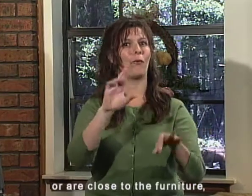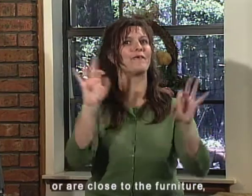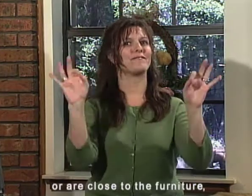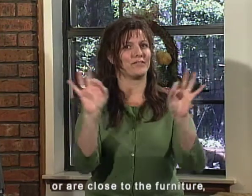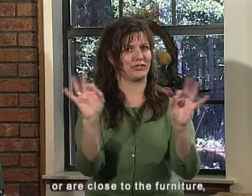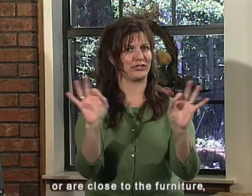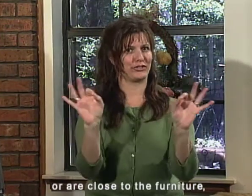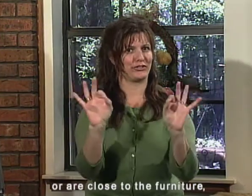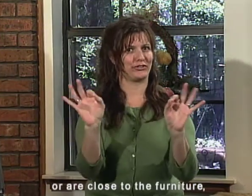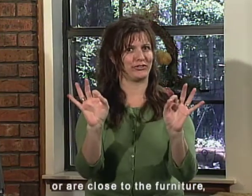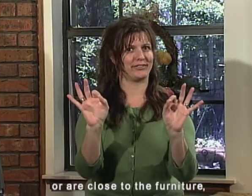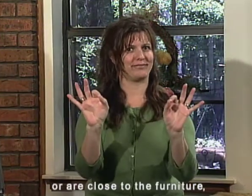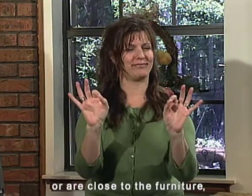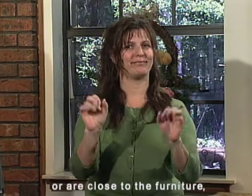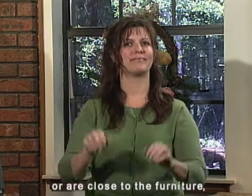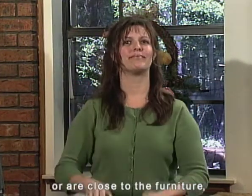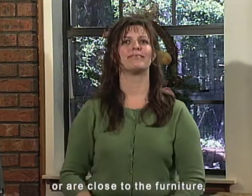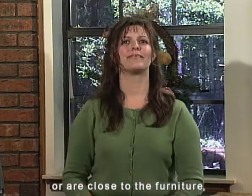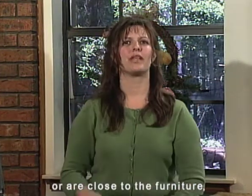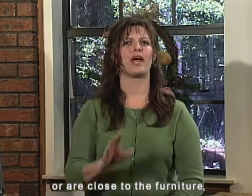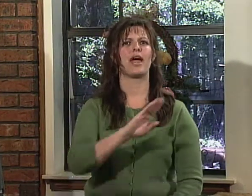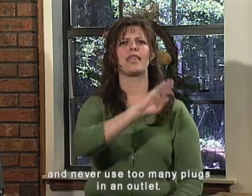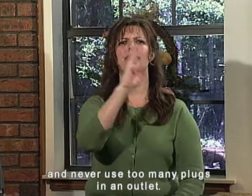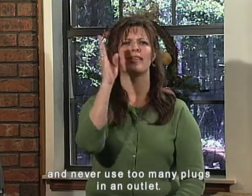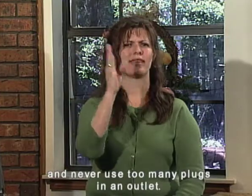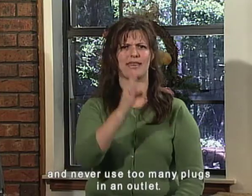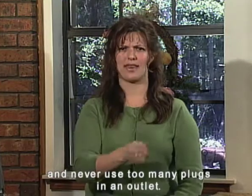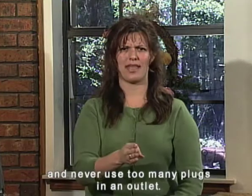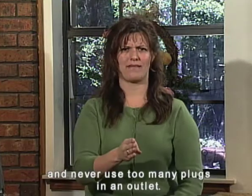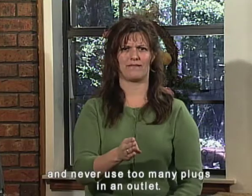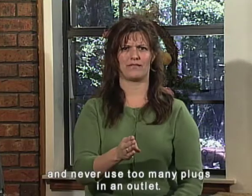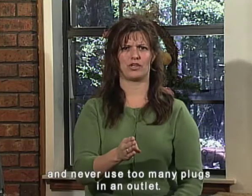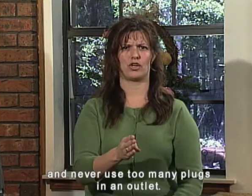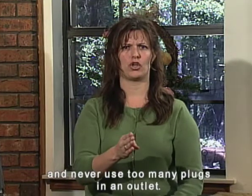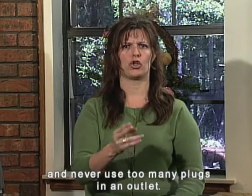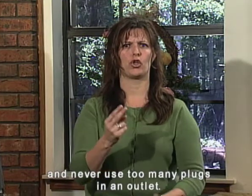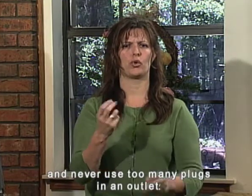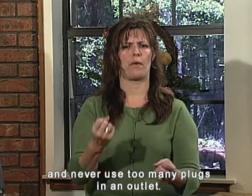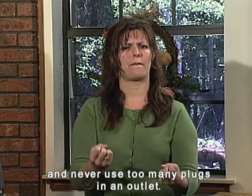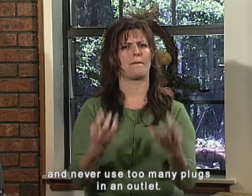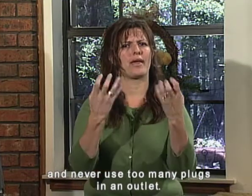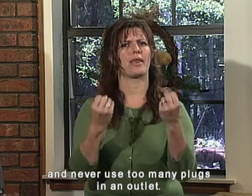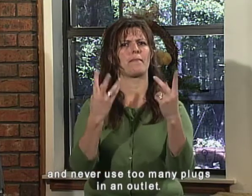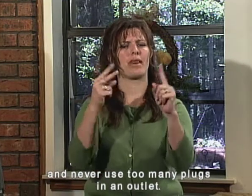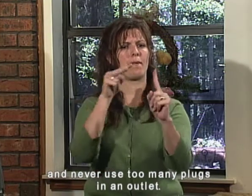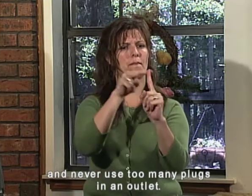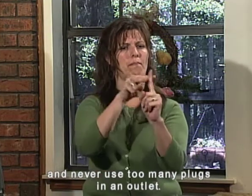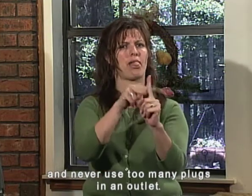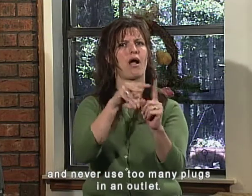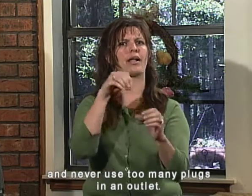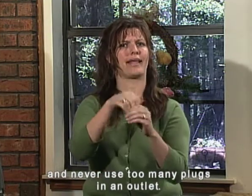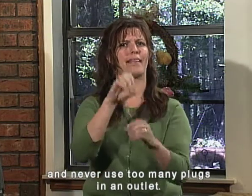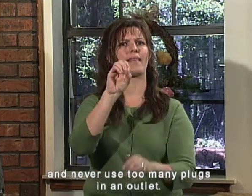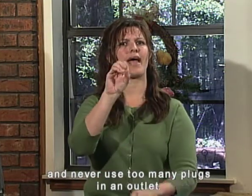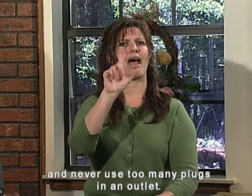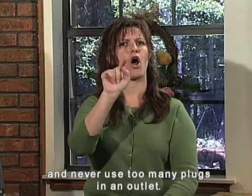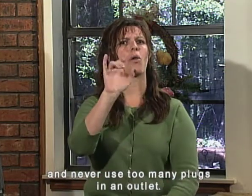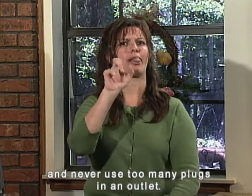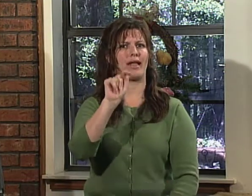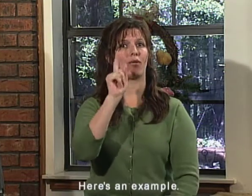are close to the furniture. And never use too many plugs in an outlet.